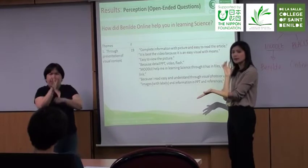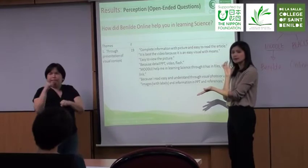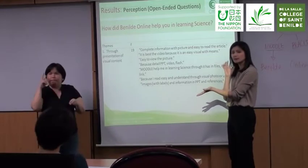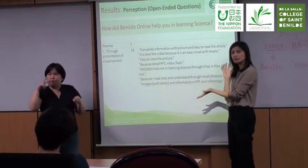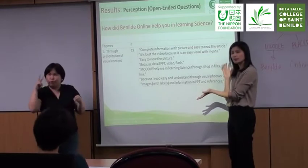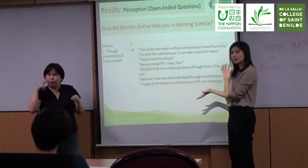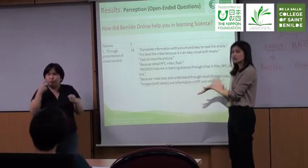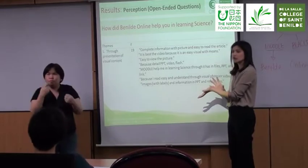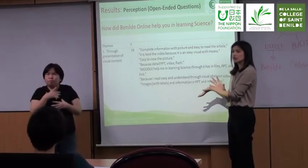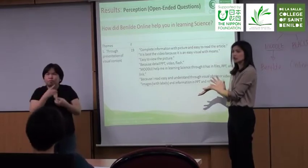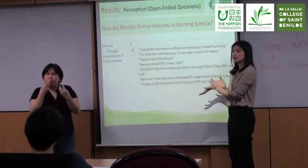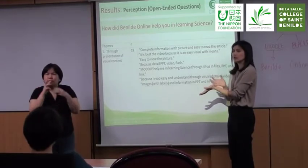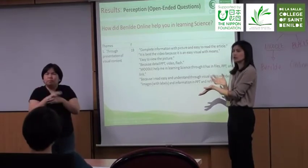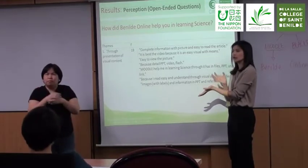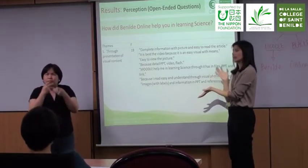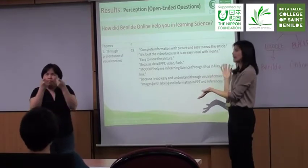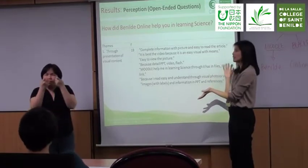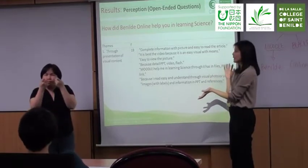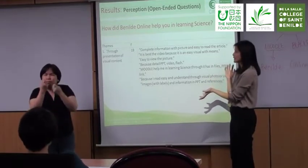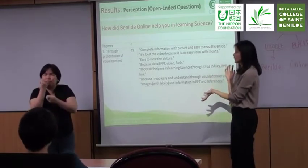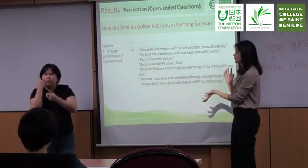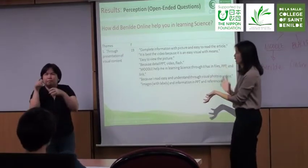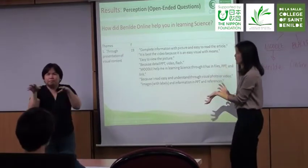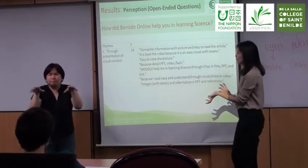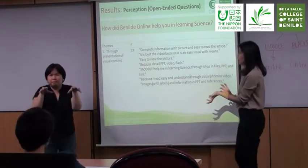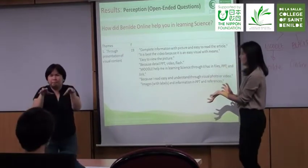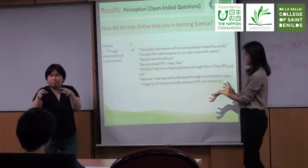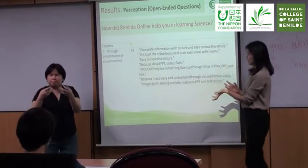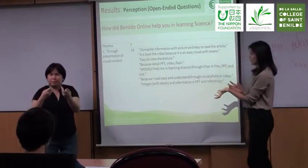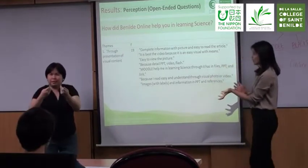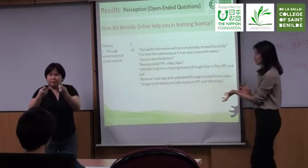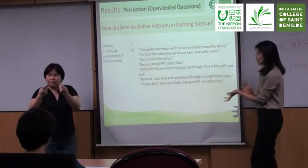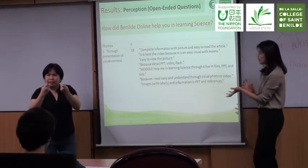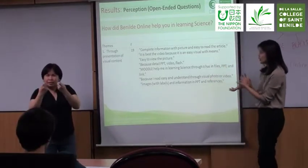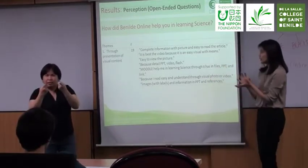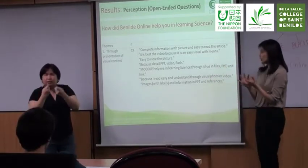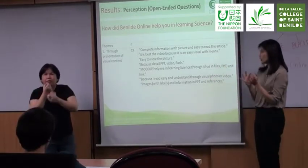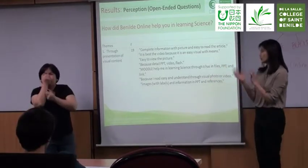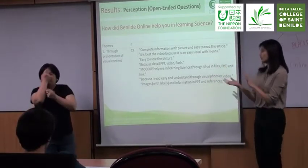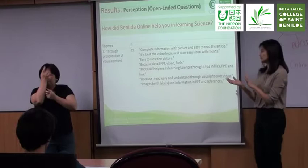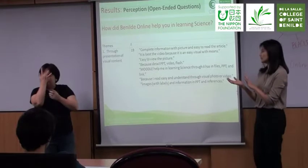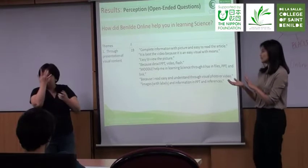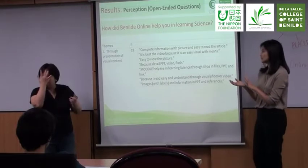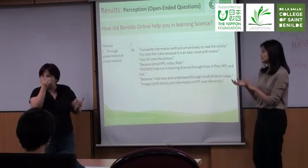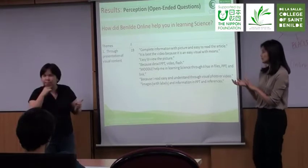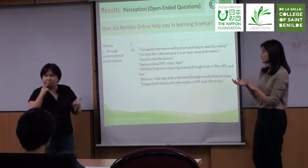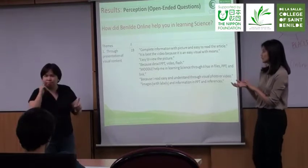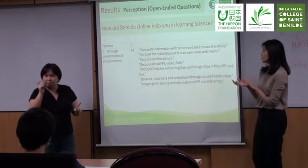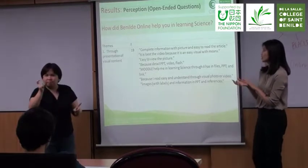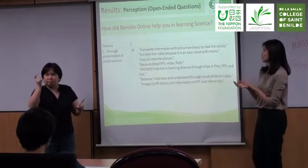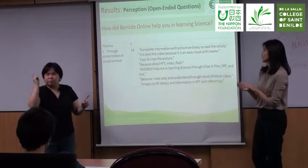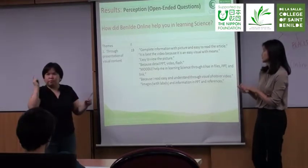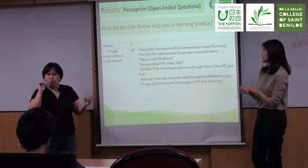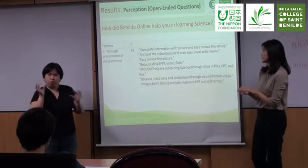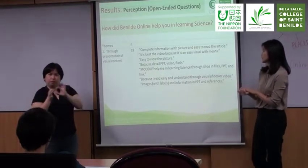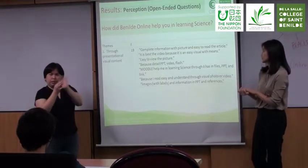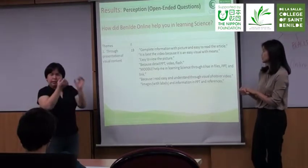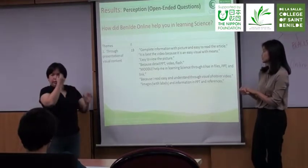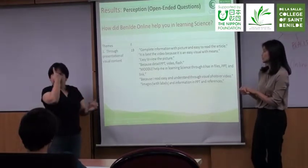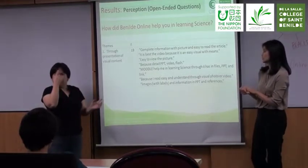an animated picture or an animated explanation connecting